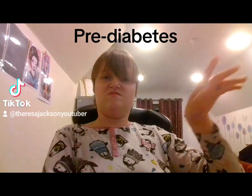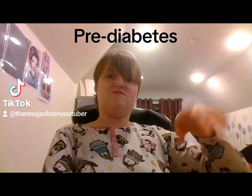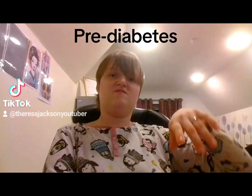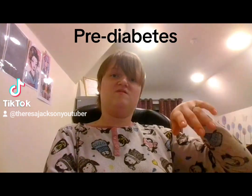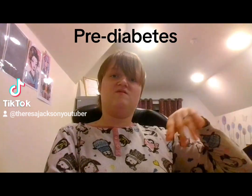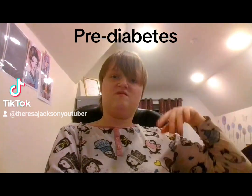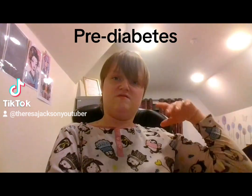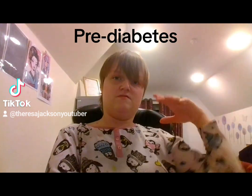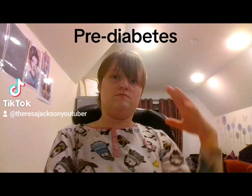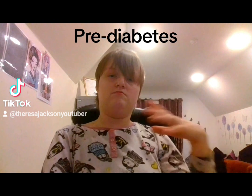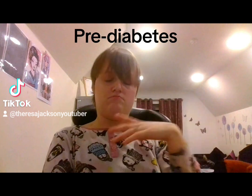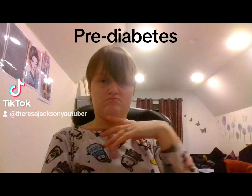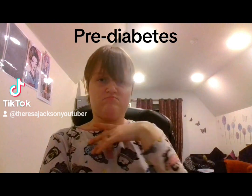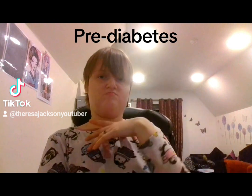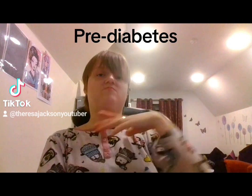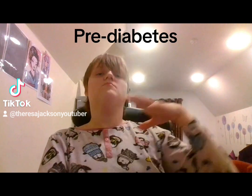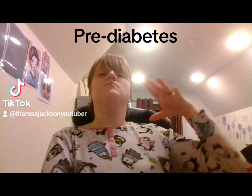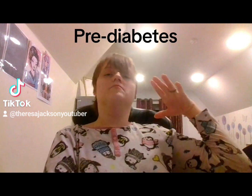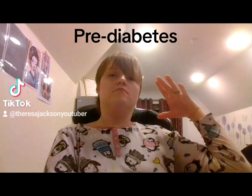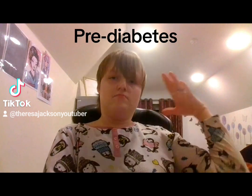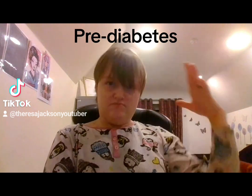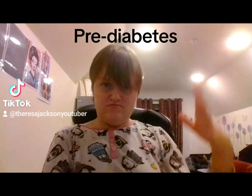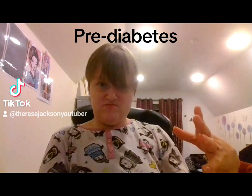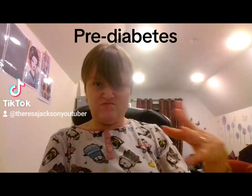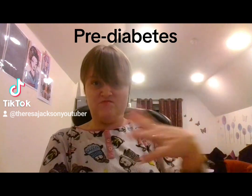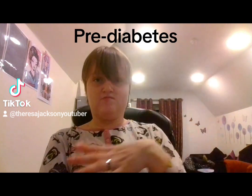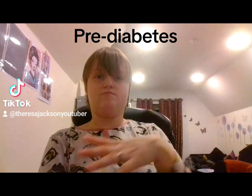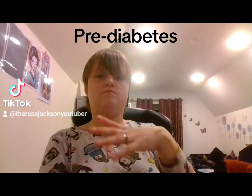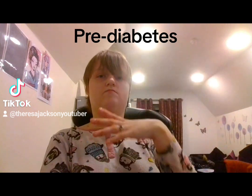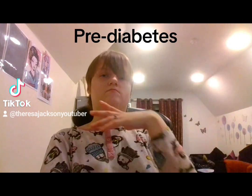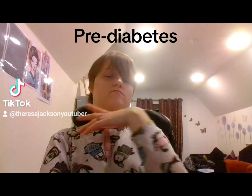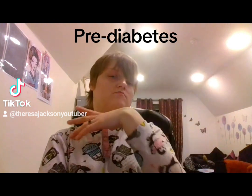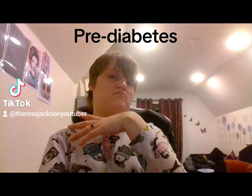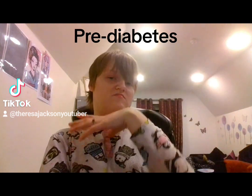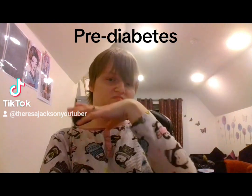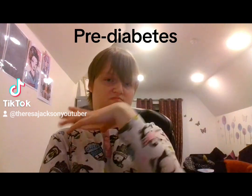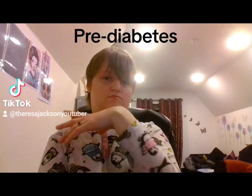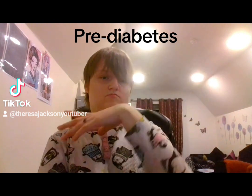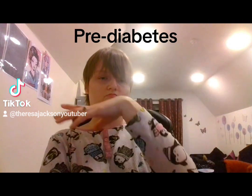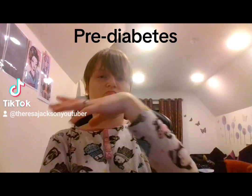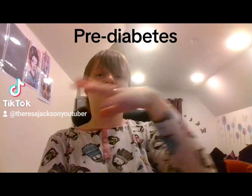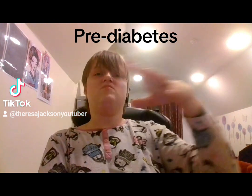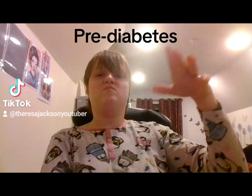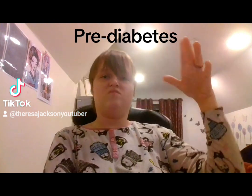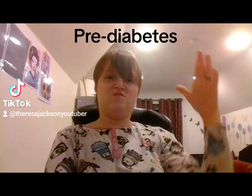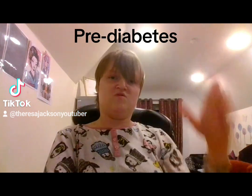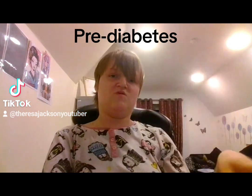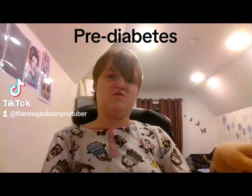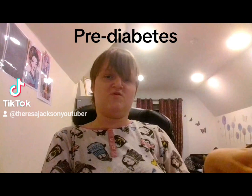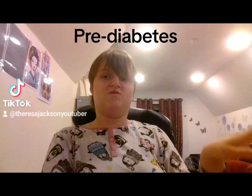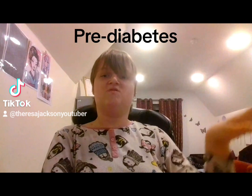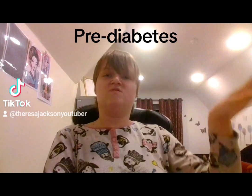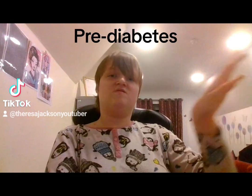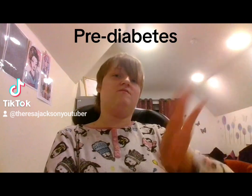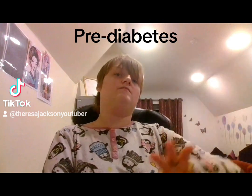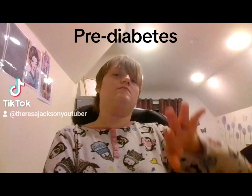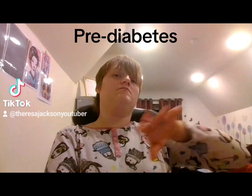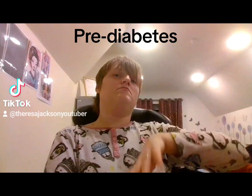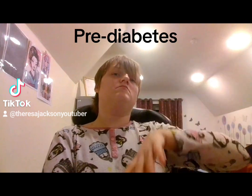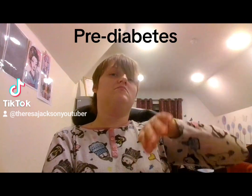Caribbean, Black African, or South Asian. You're 2 to 6 times more likely